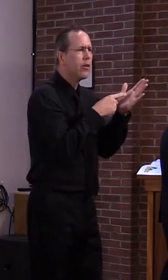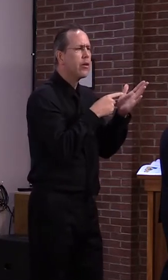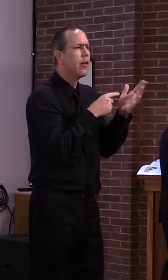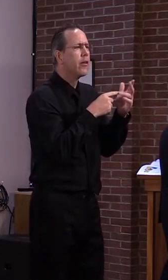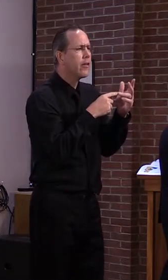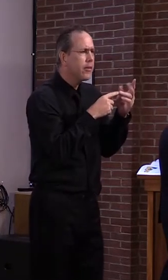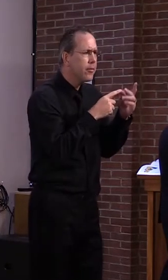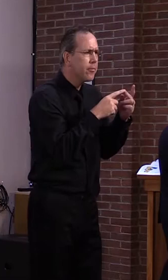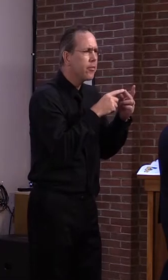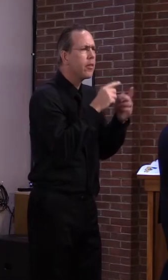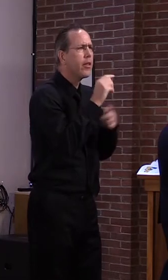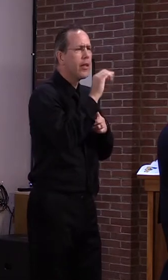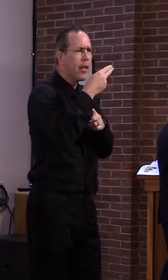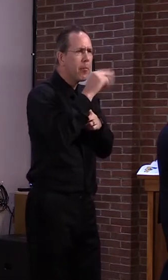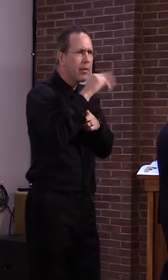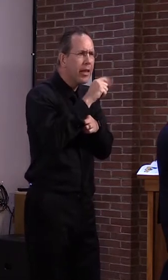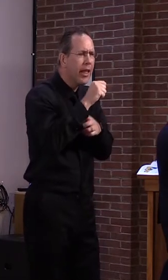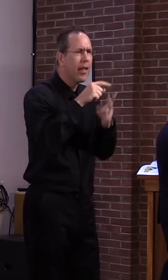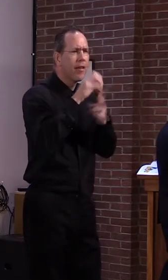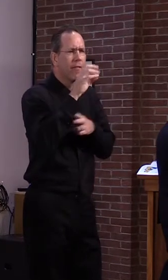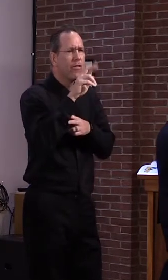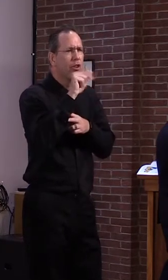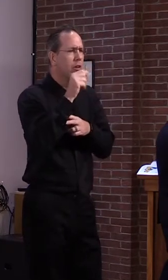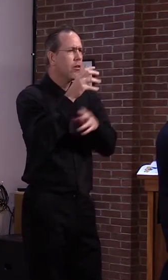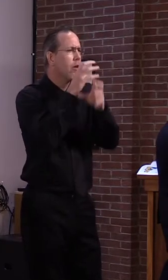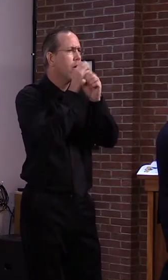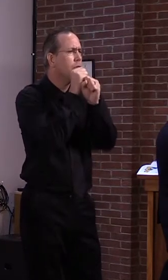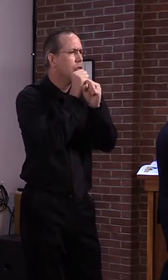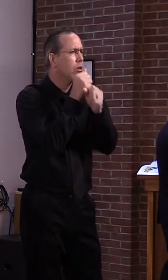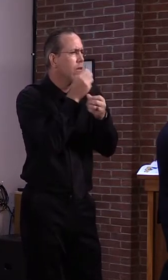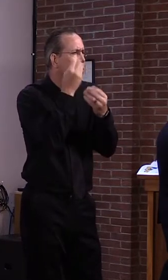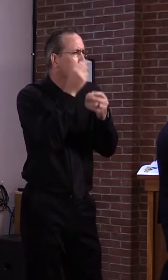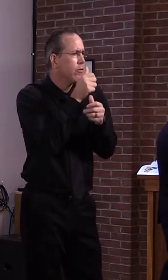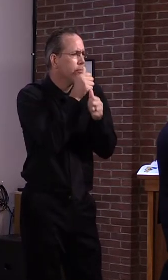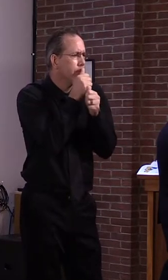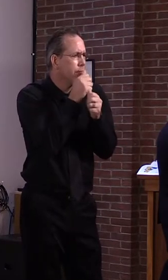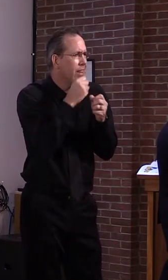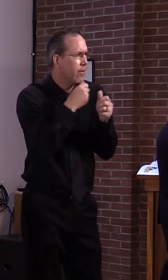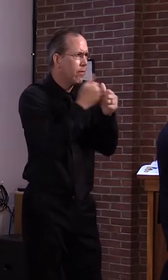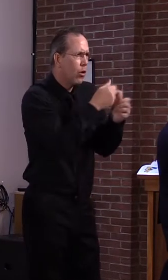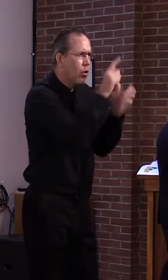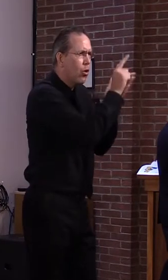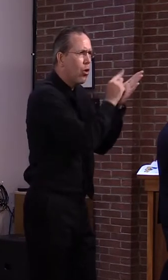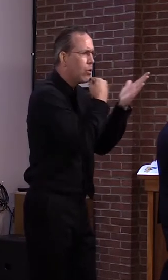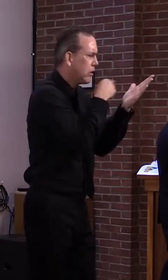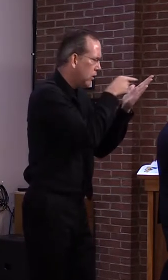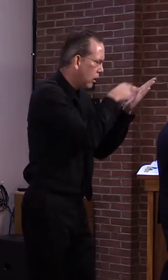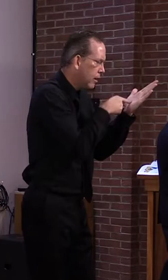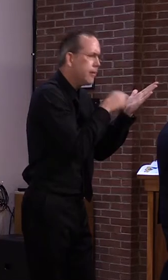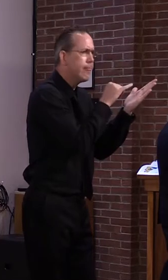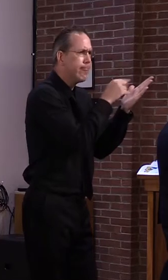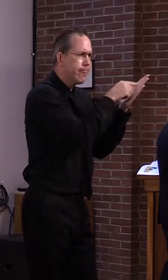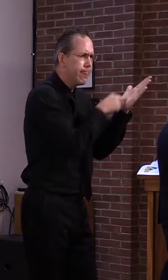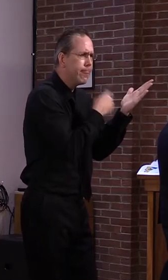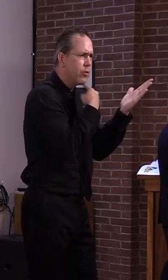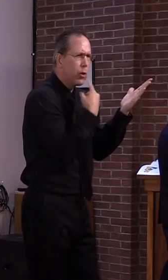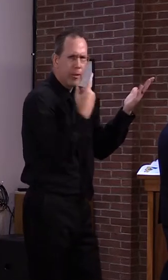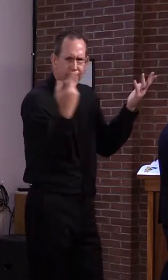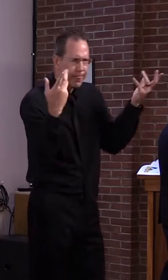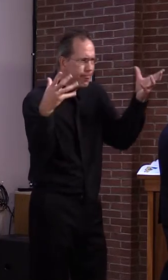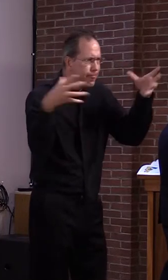with the Department of Health, which I gave an update on today. So it's a collaboration between the two agencies on how to strike the appropriate balance in this information.